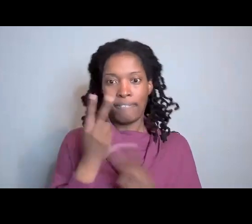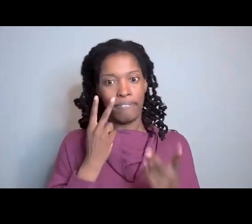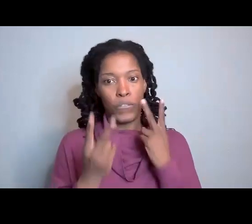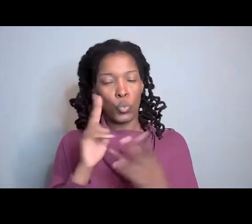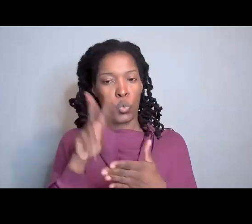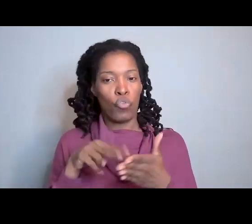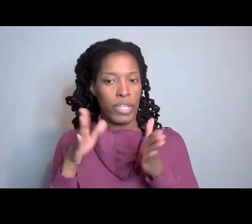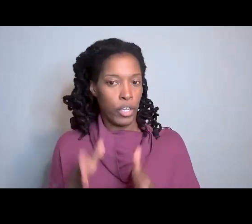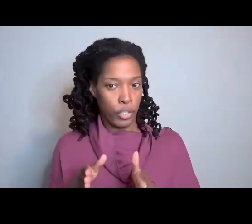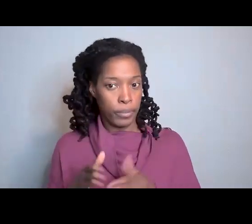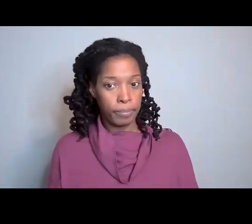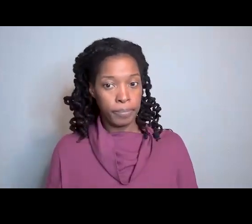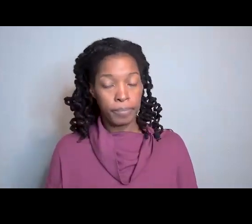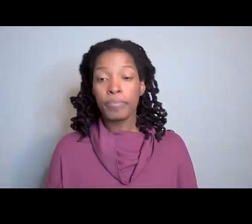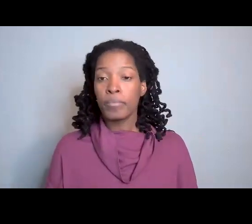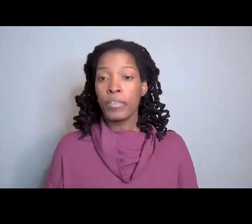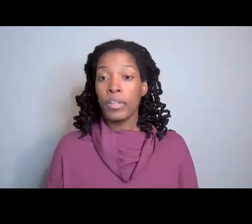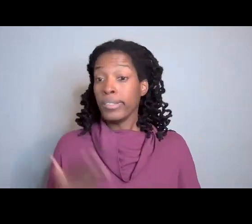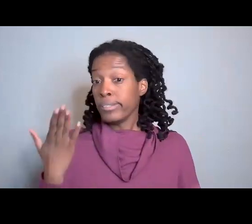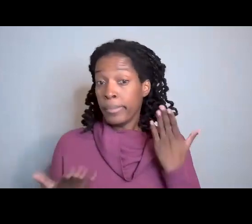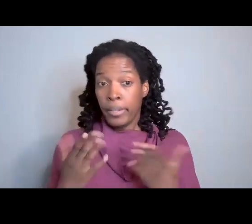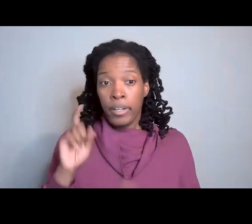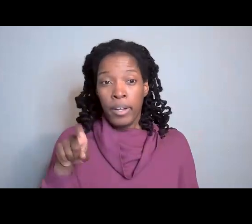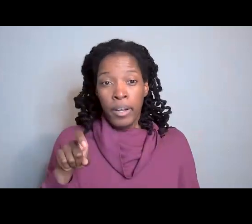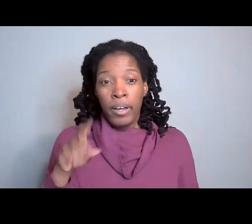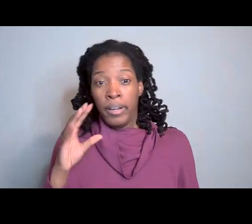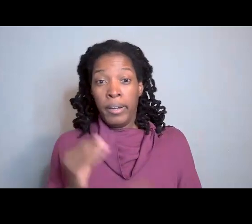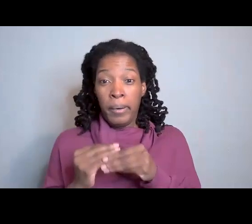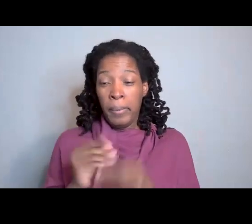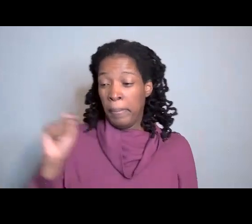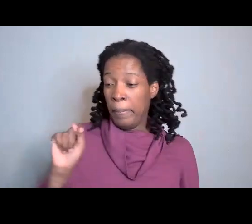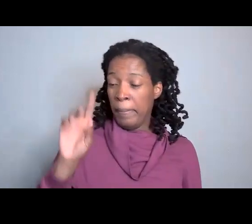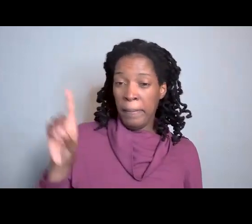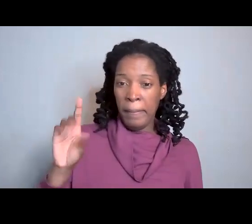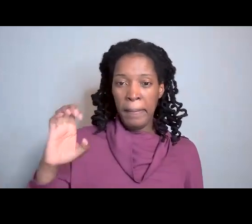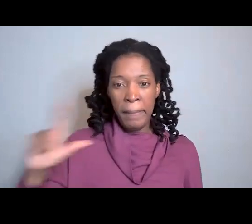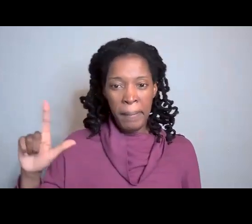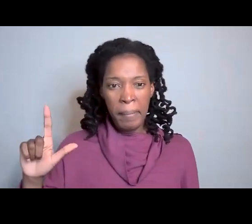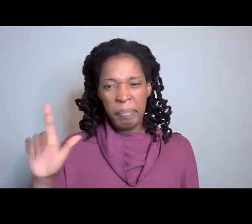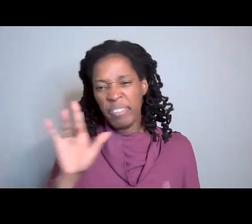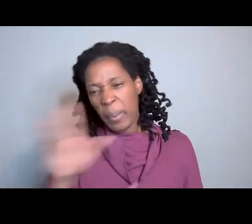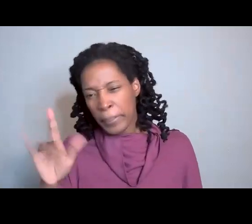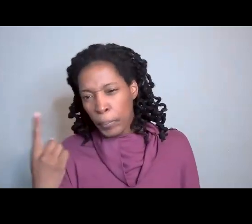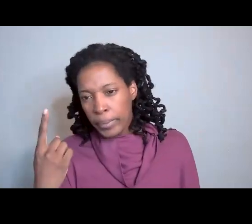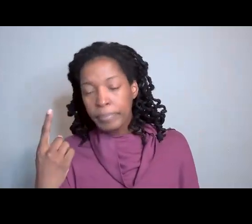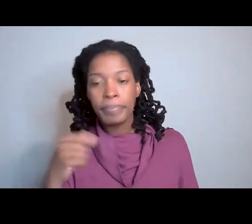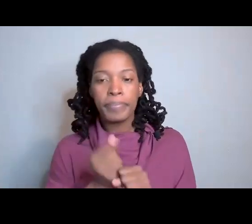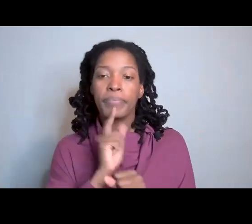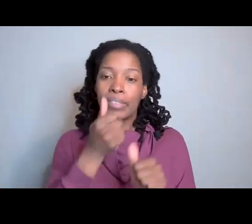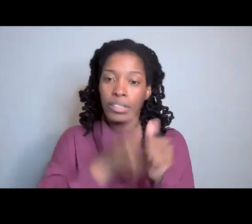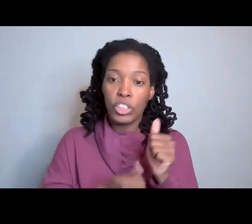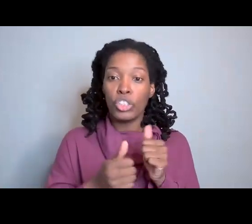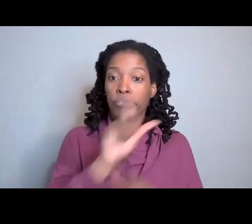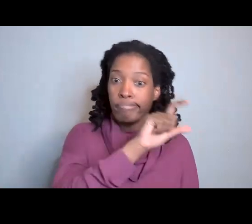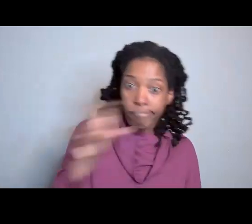You may need to add a TD cell so that each row and column has the name some